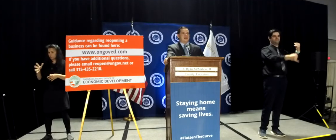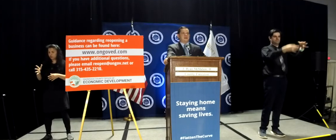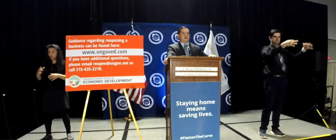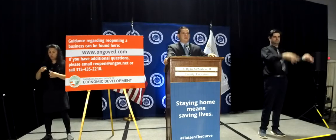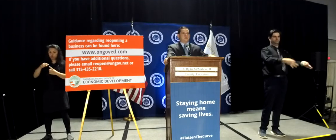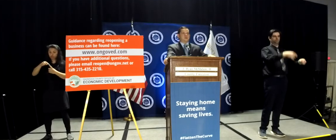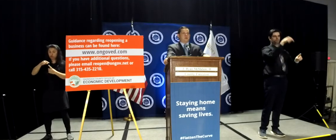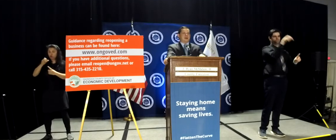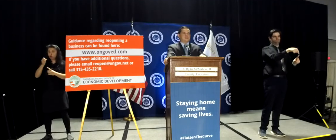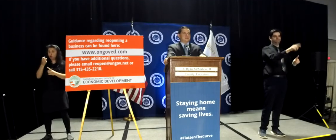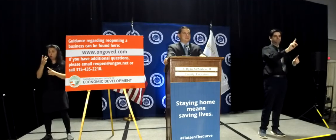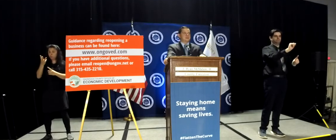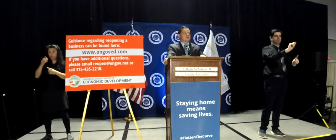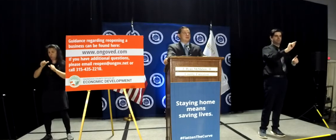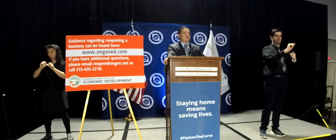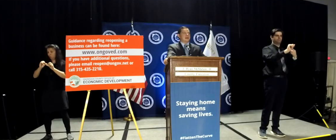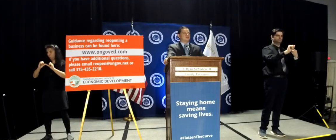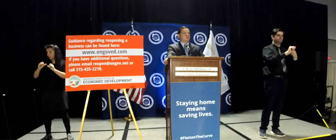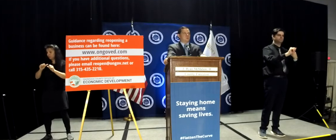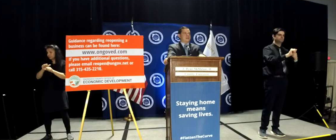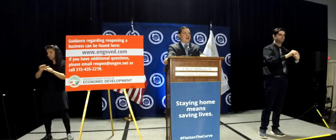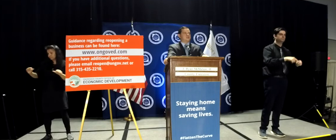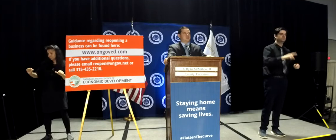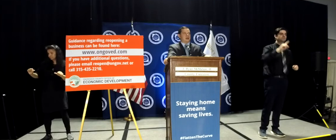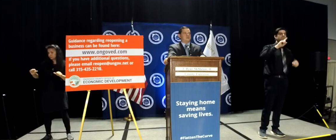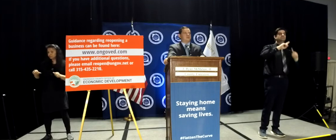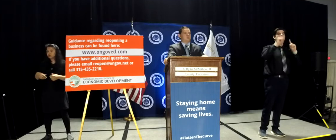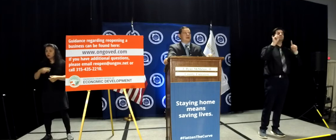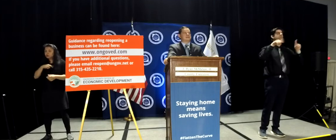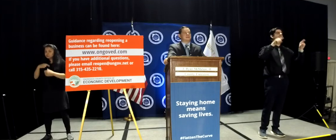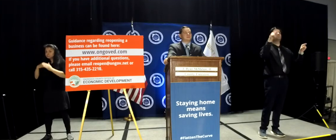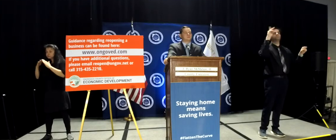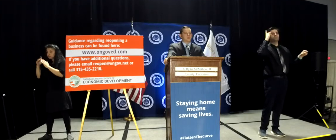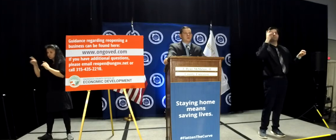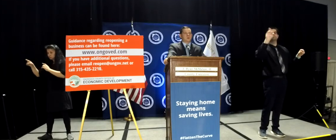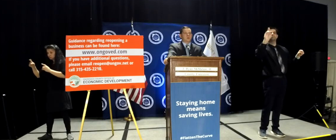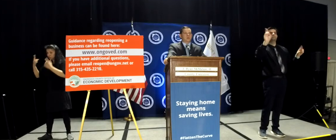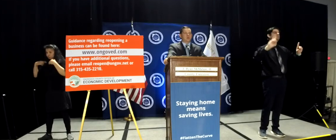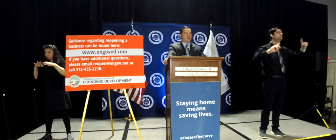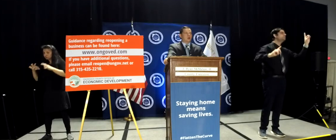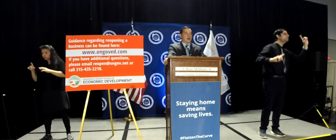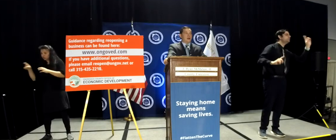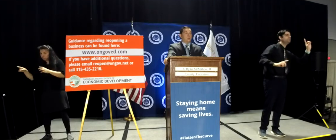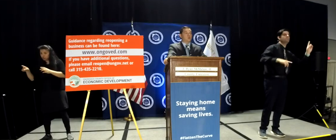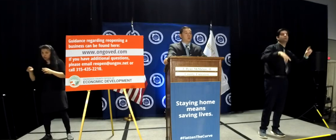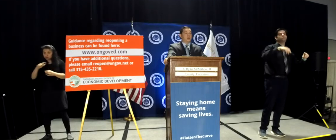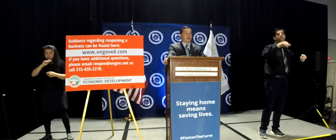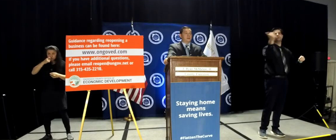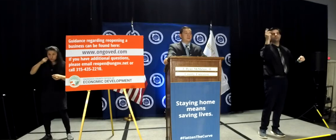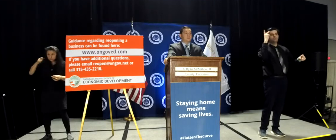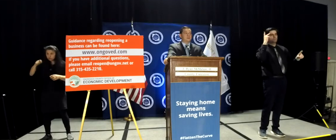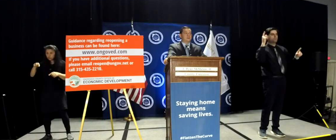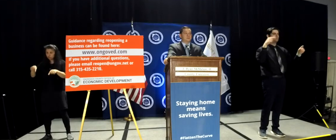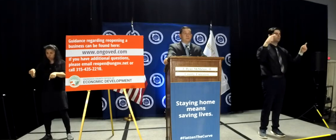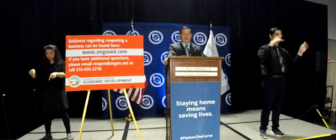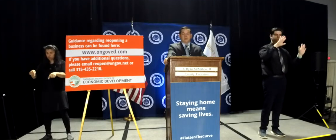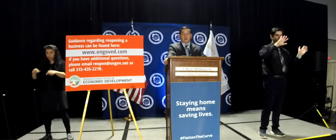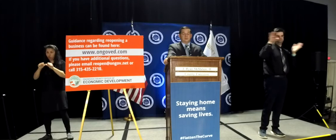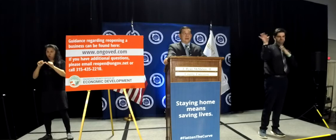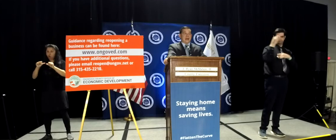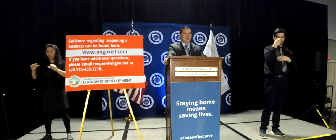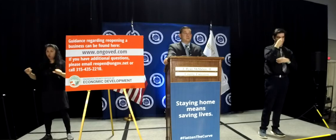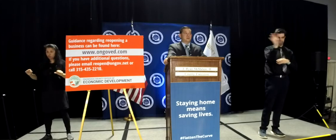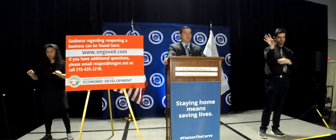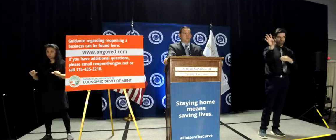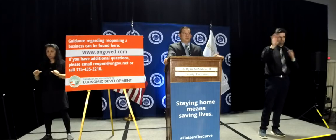that aside. Here's a process. That's what has to drive this process. We knew our data was where it is, better